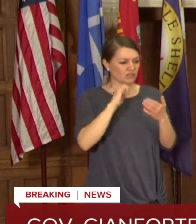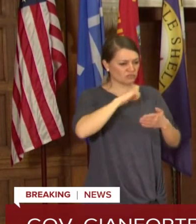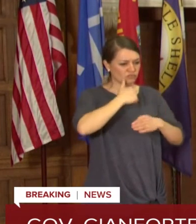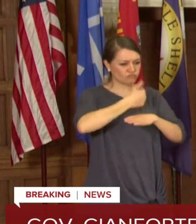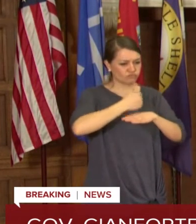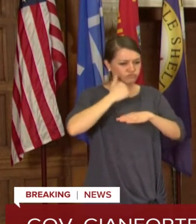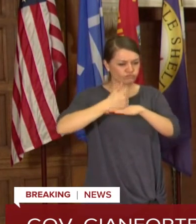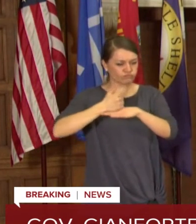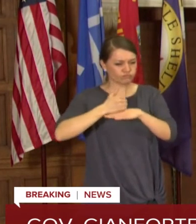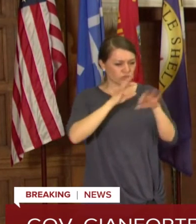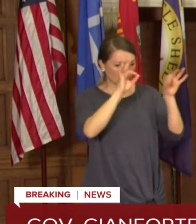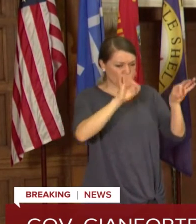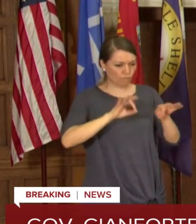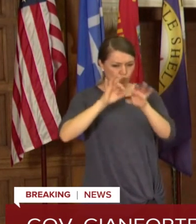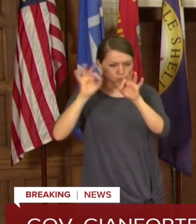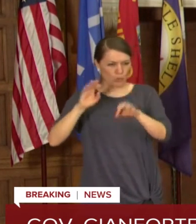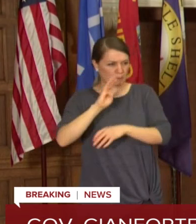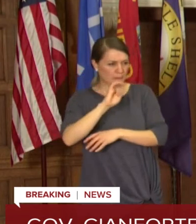question.